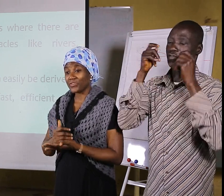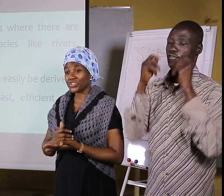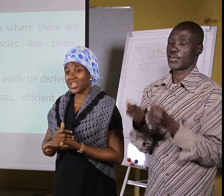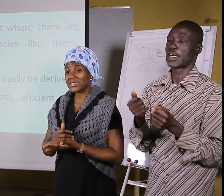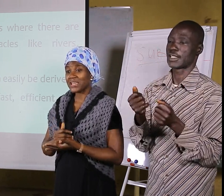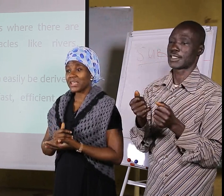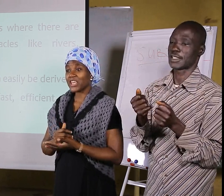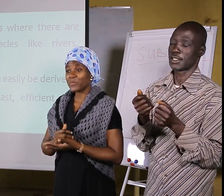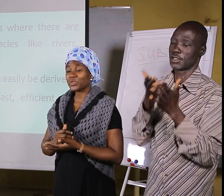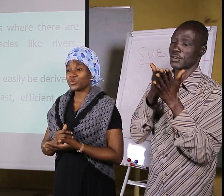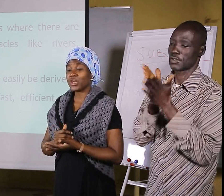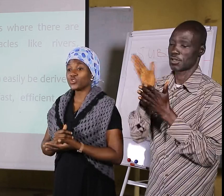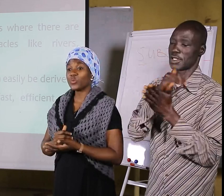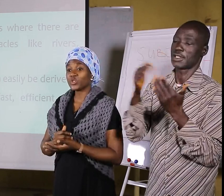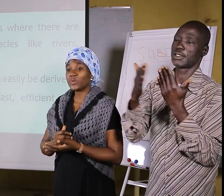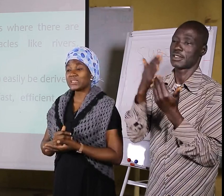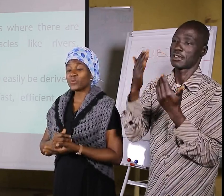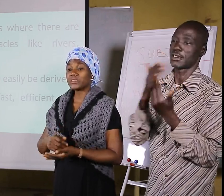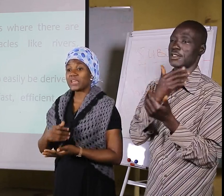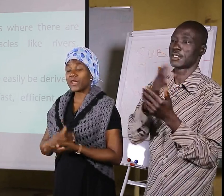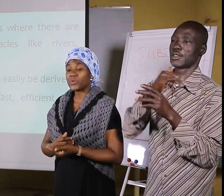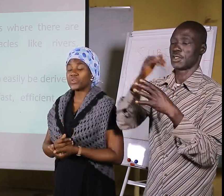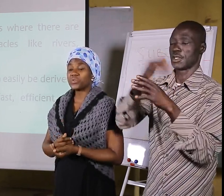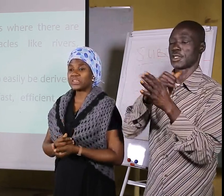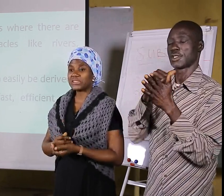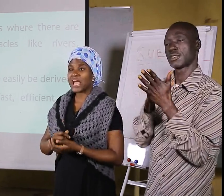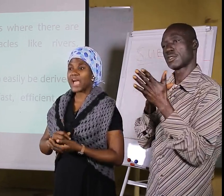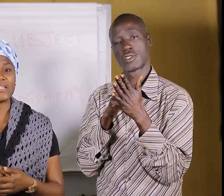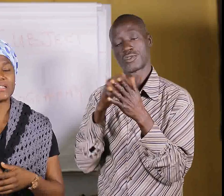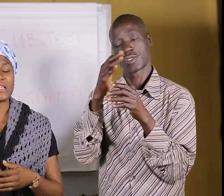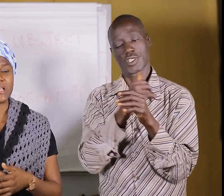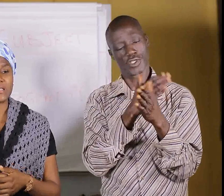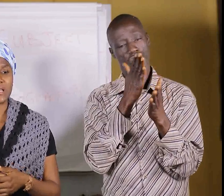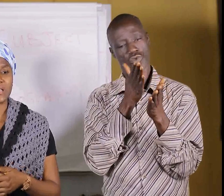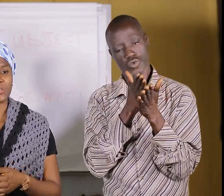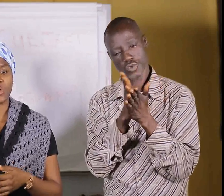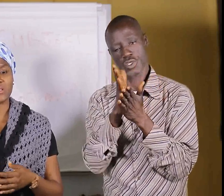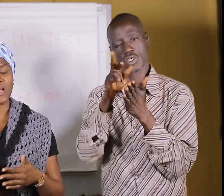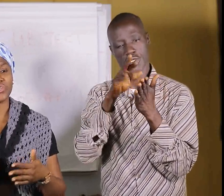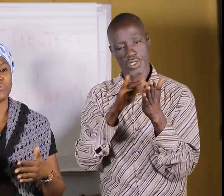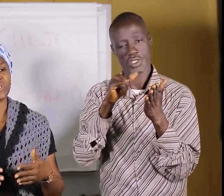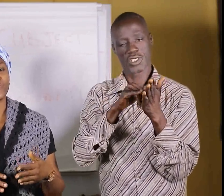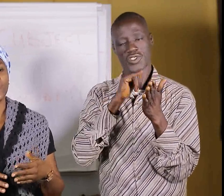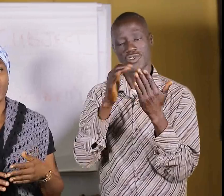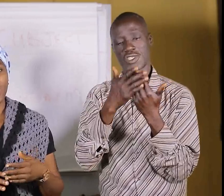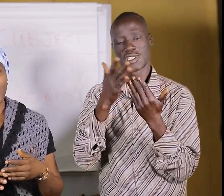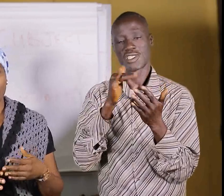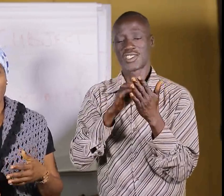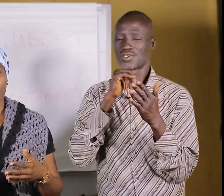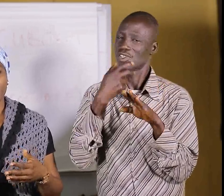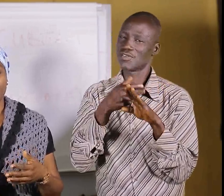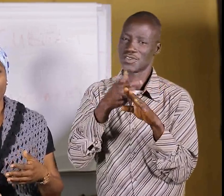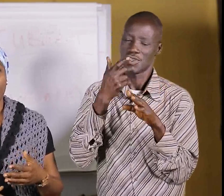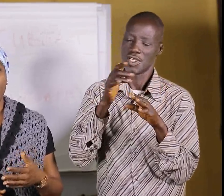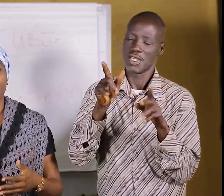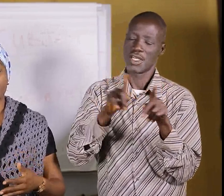is efficient, that means you get your measurements, like we said, accurate readings, and it is easy. It is not as stressful as